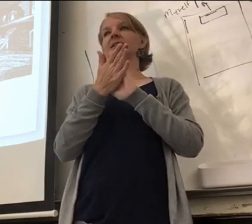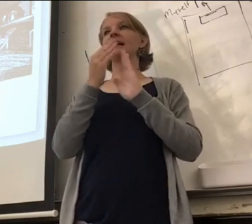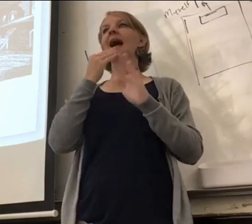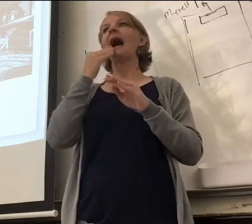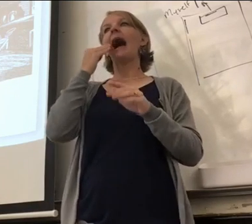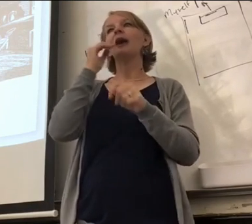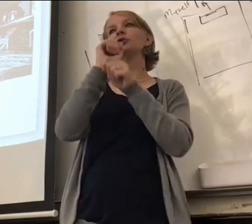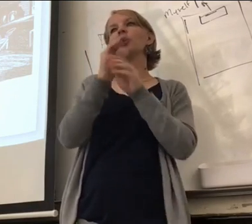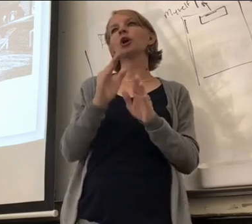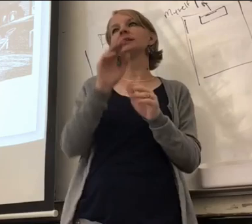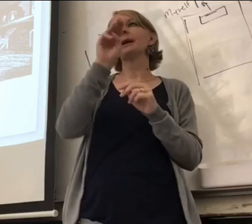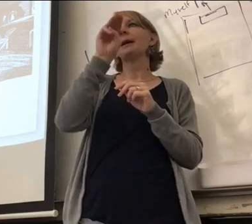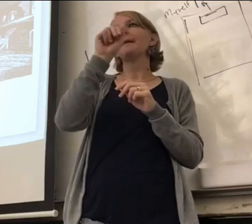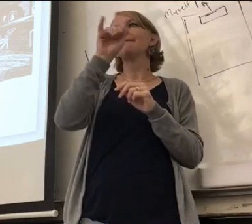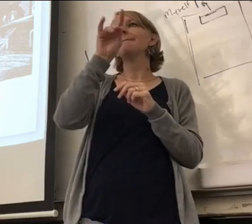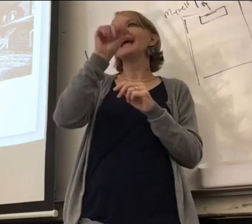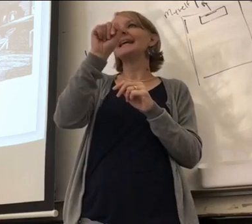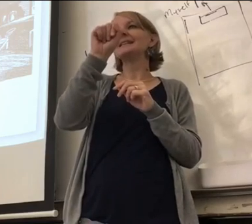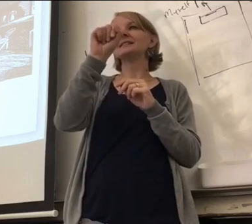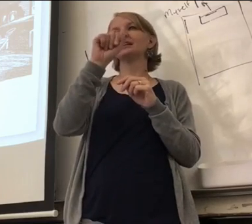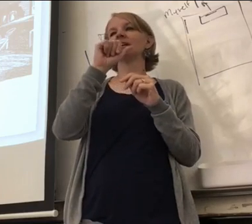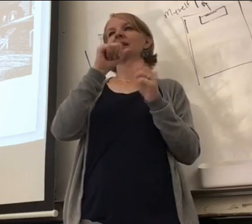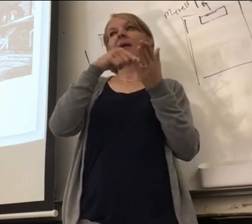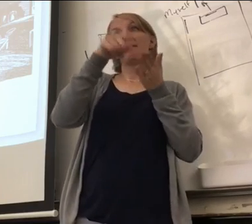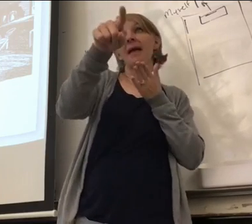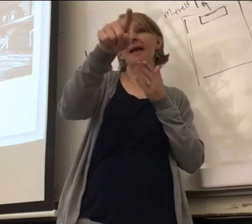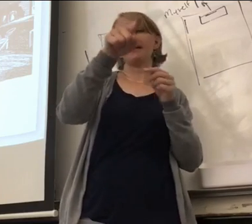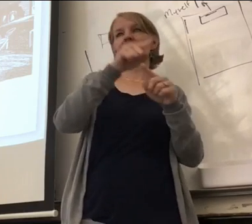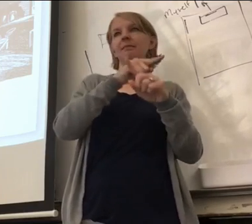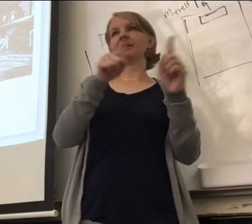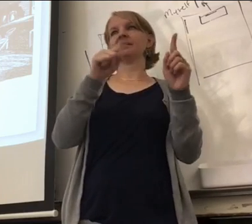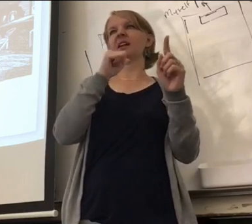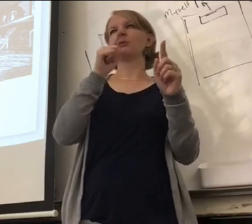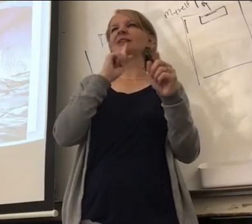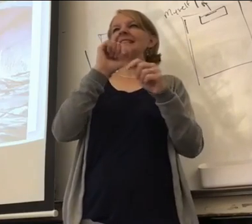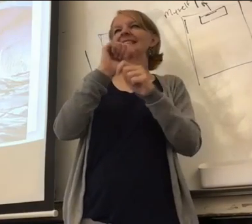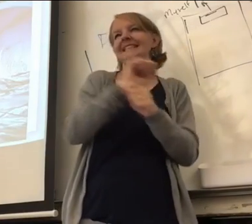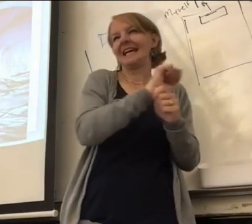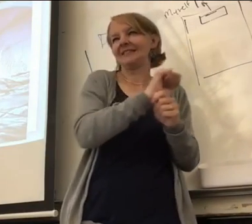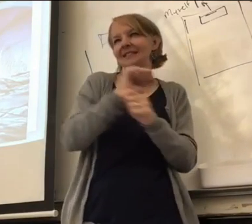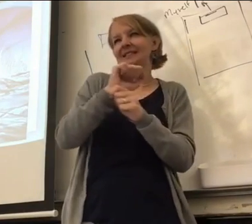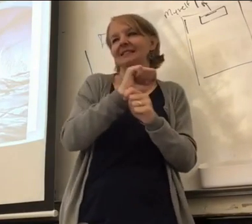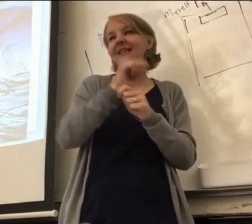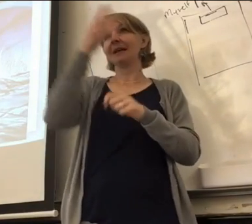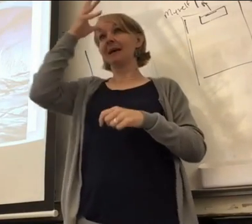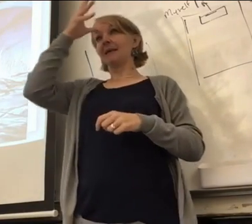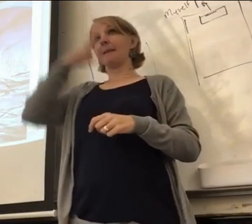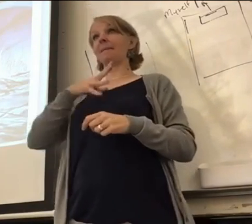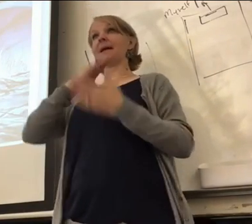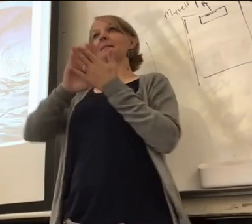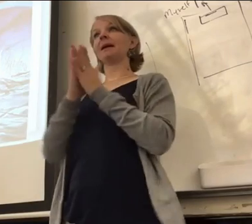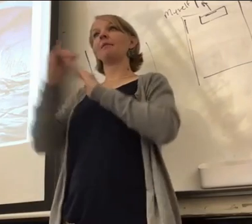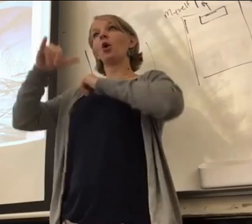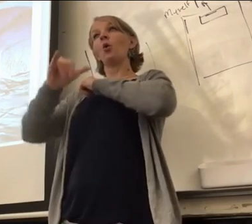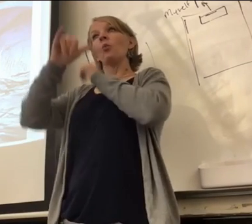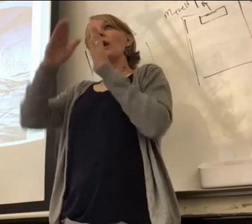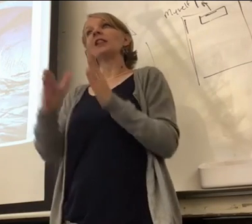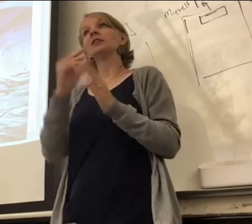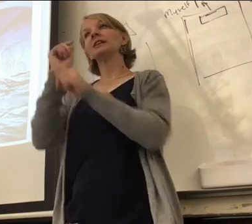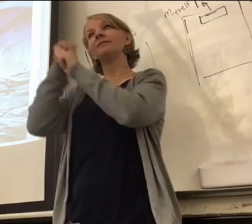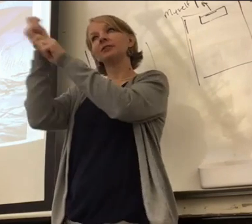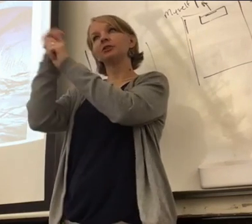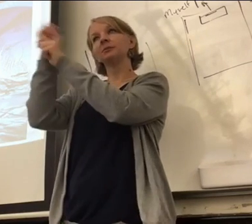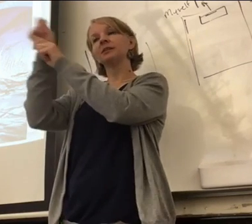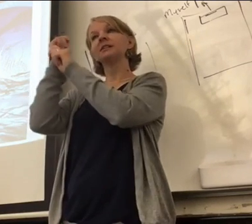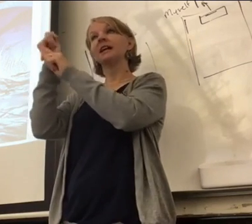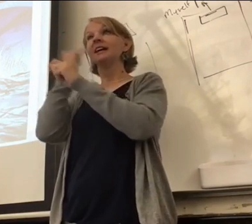house workers, and it's all paid. There's no real slave labor up in the North a ton. The men are going to become whalers and fishermen.